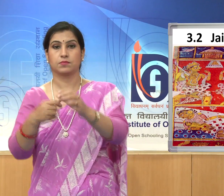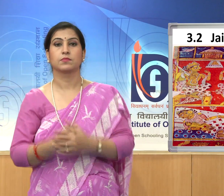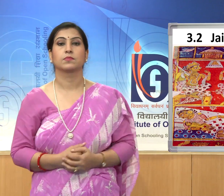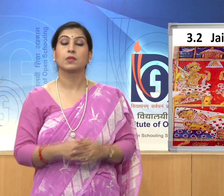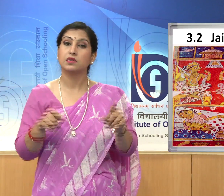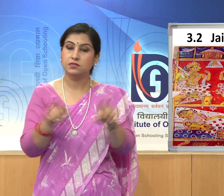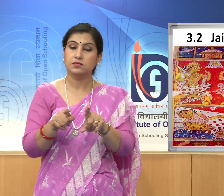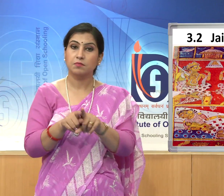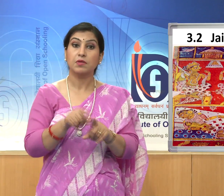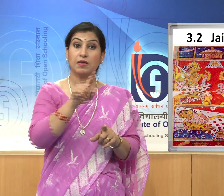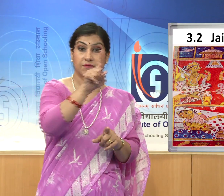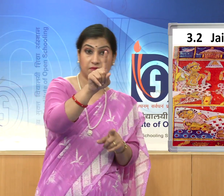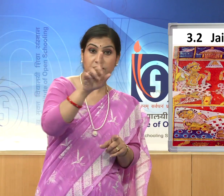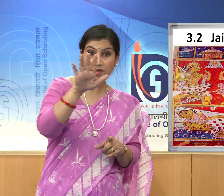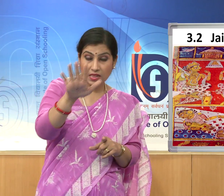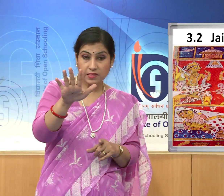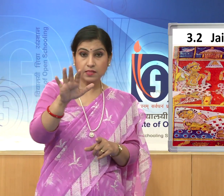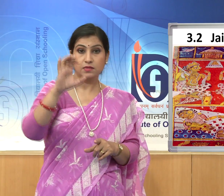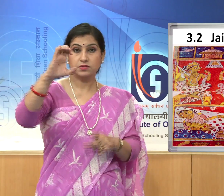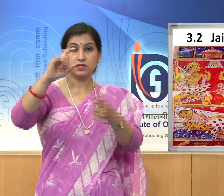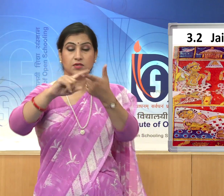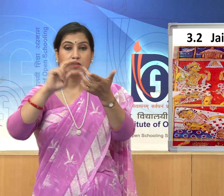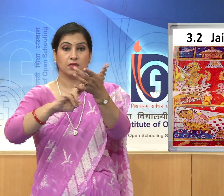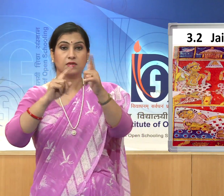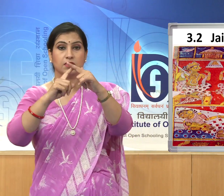and 15th century CE.